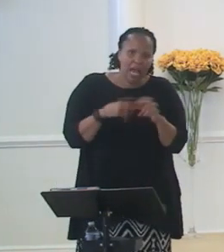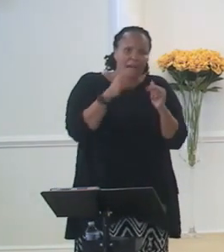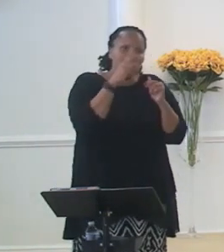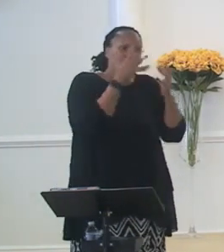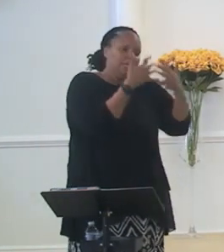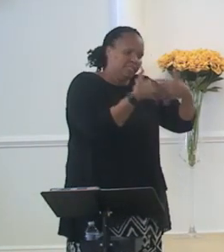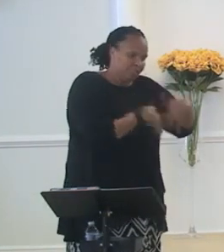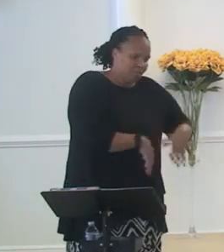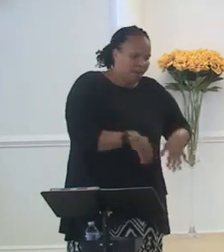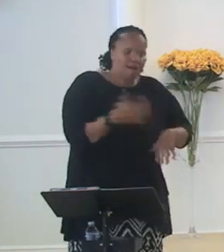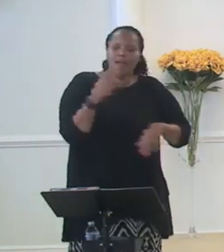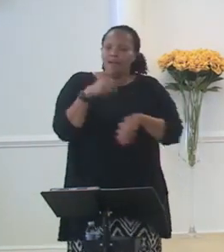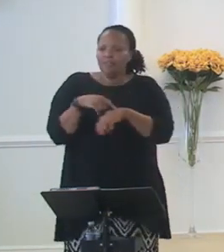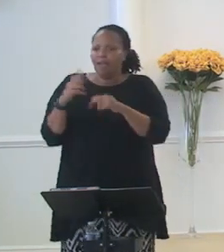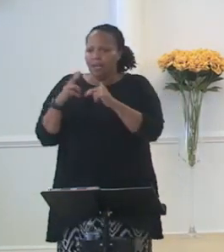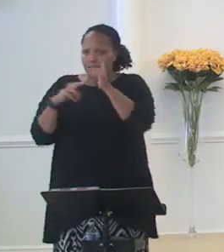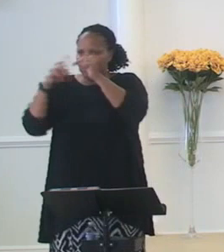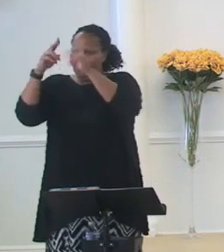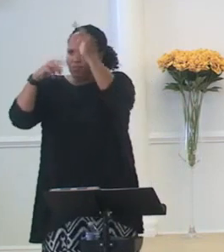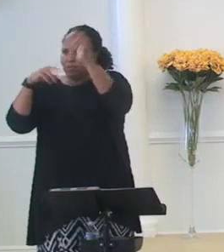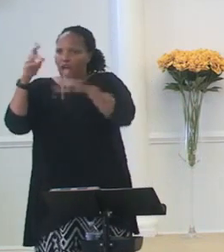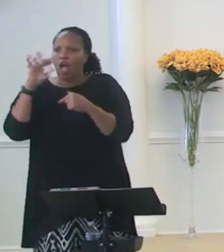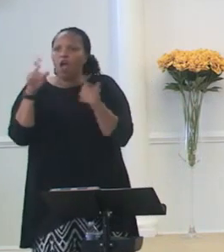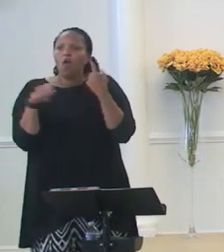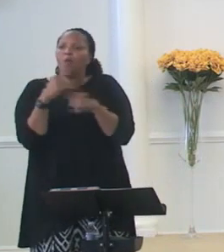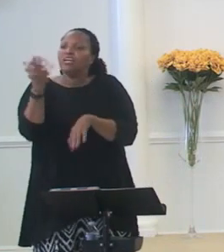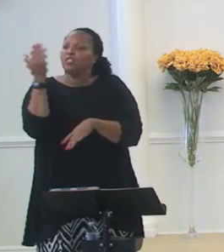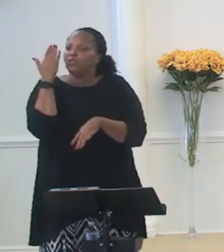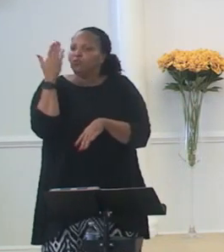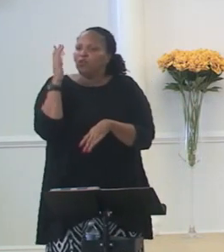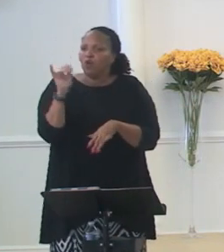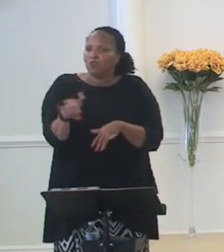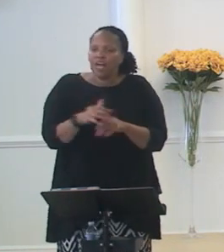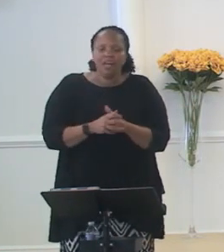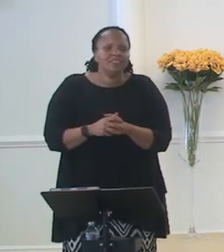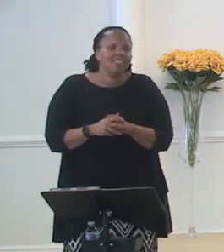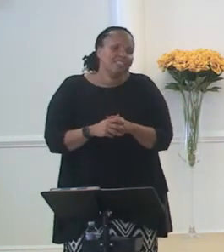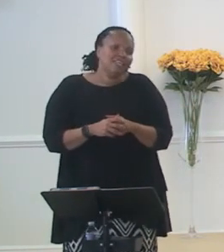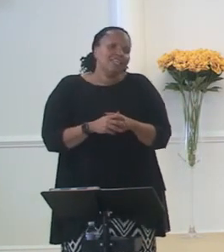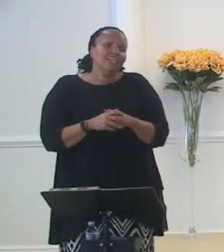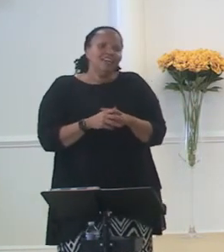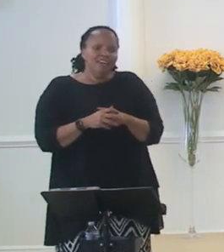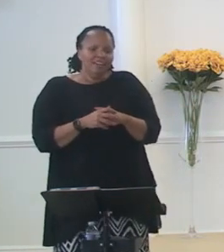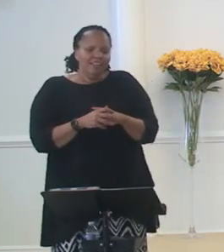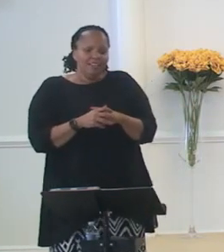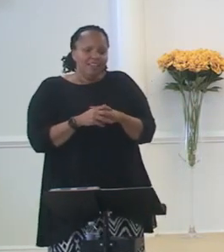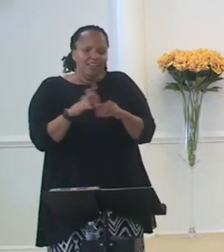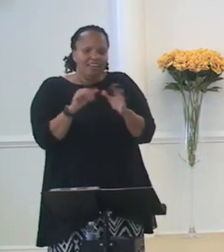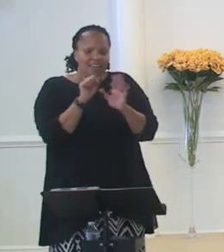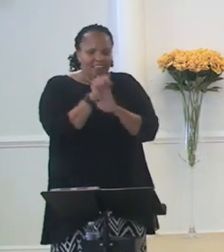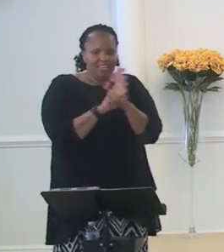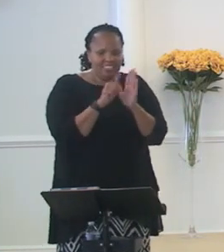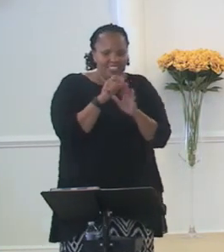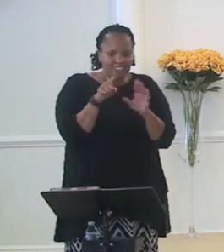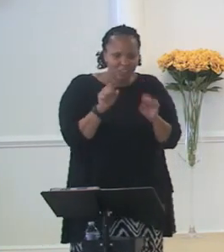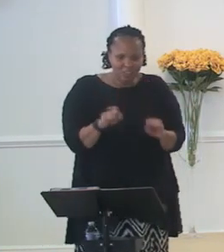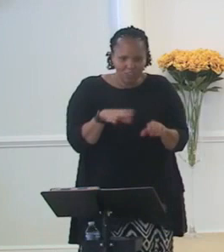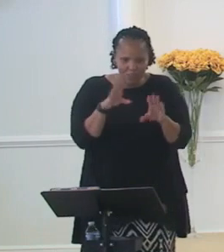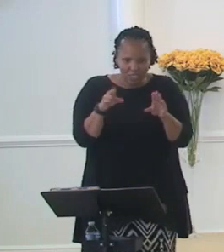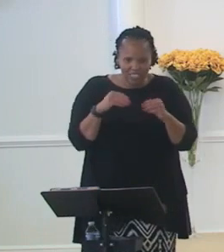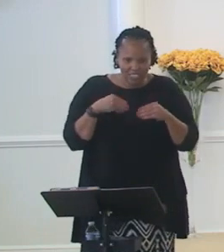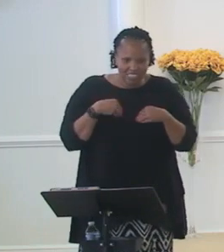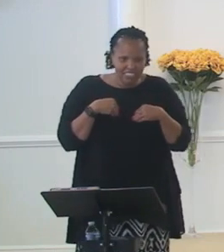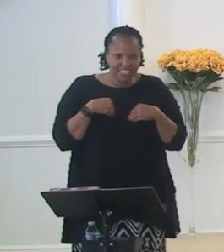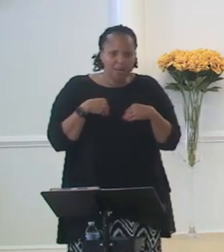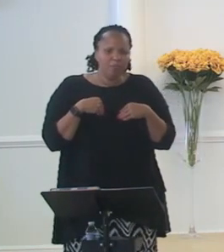and a time for Barnah. And once you recognize the broke season, you can now embrace the build